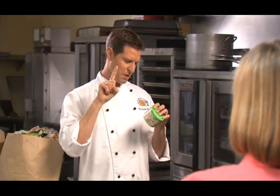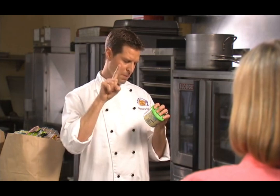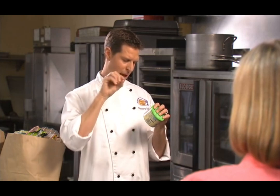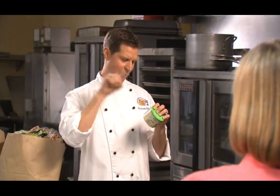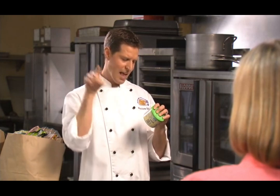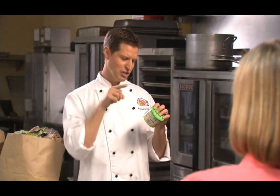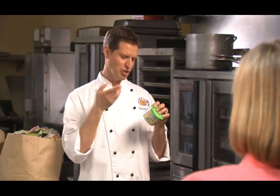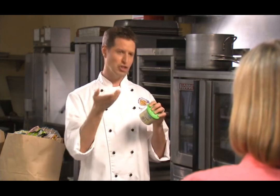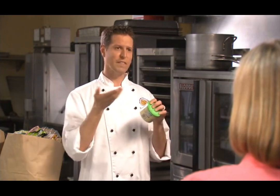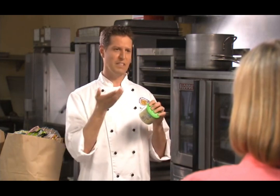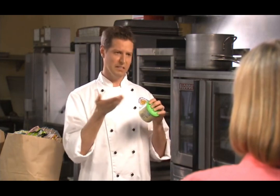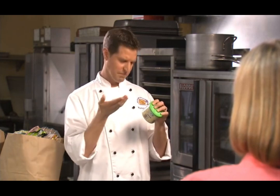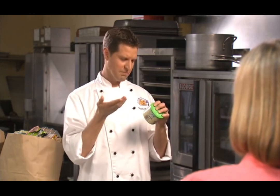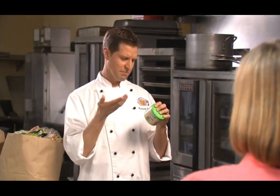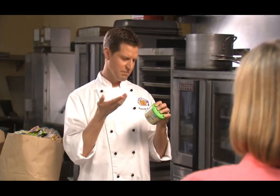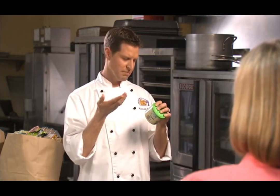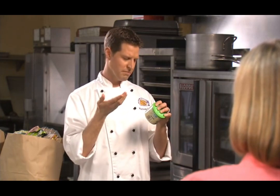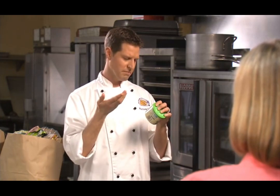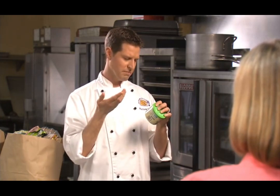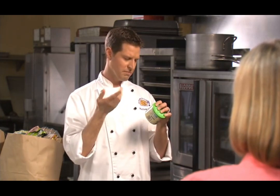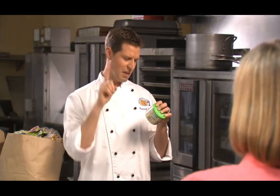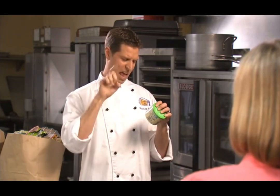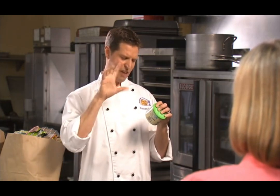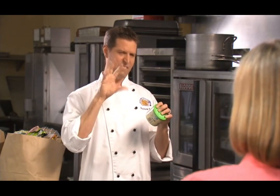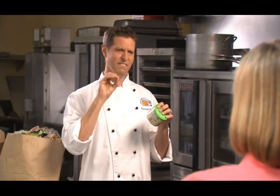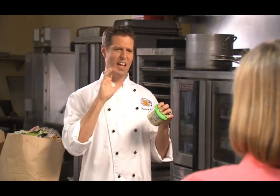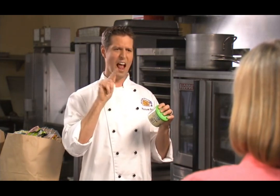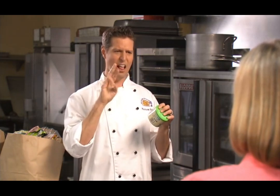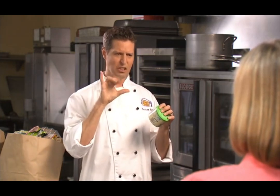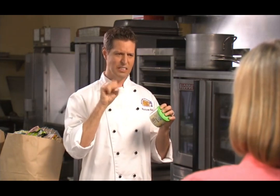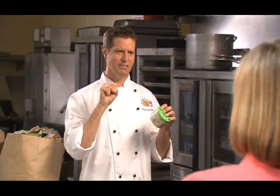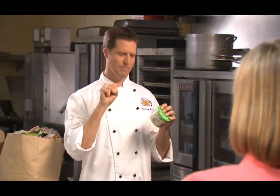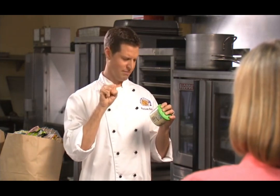Each serving is 1 ounce and has 150 calories.